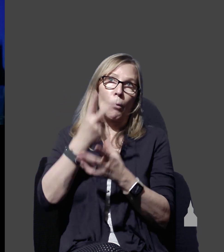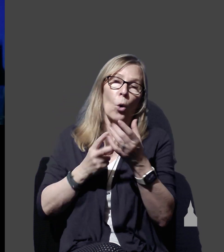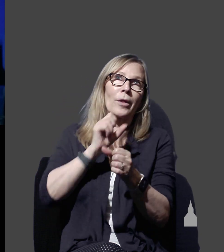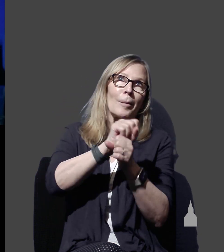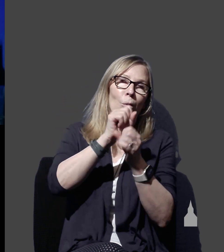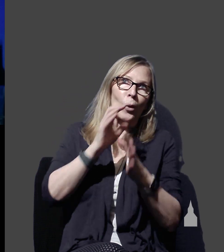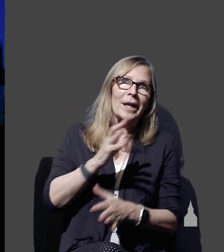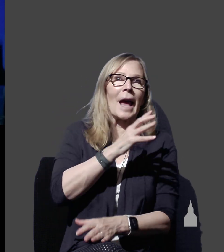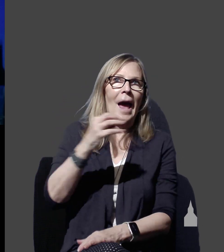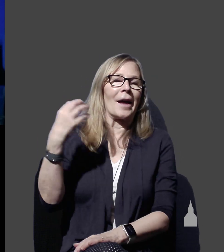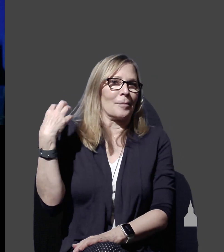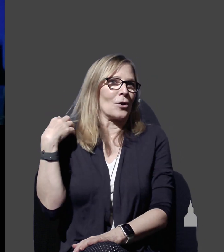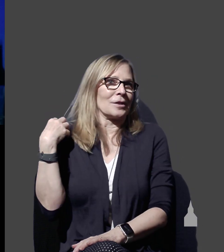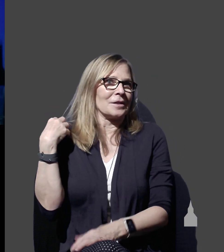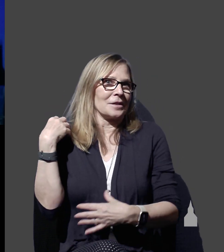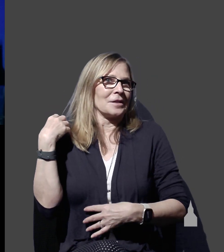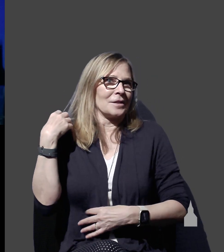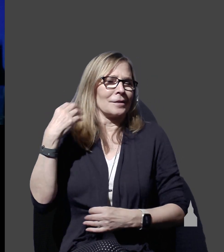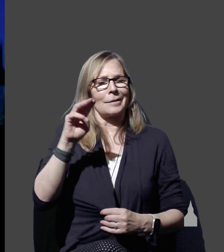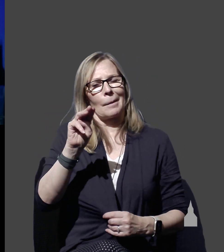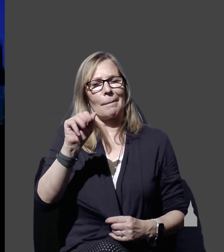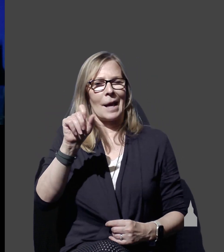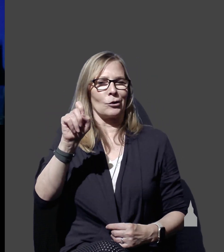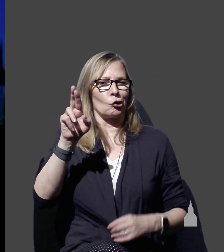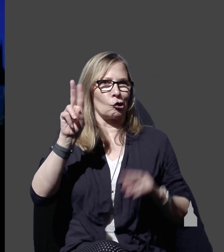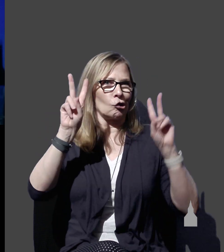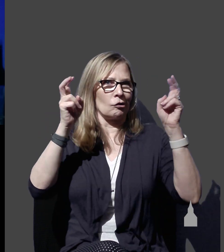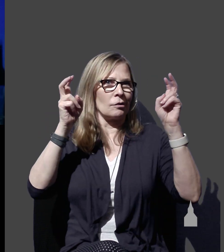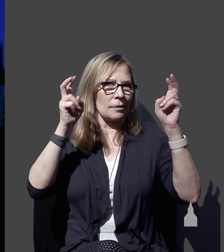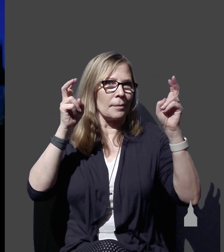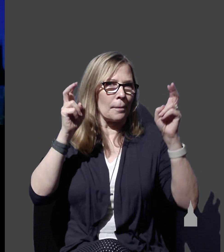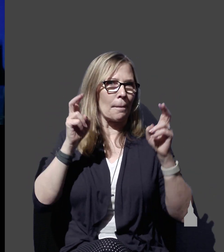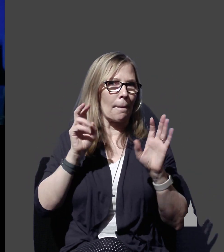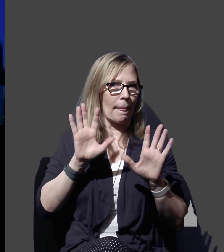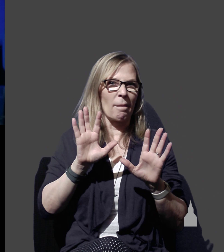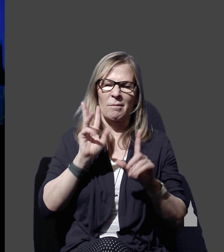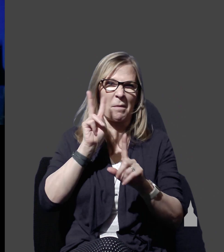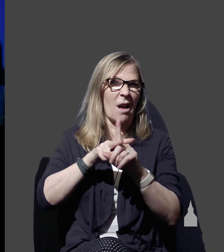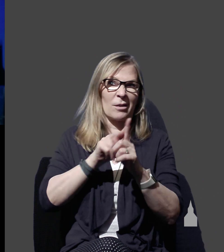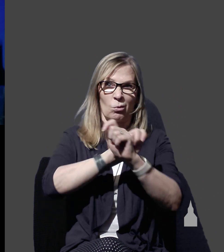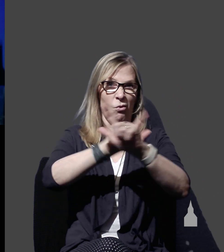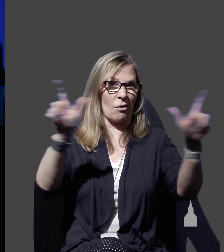may be an employer or a master in the context of this.